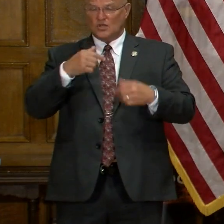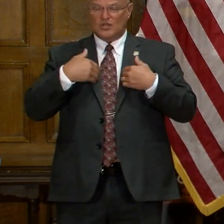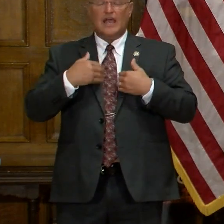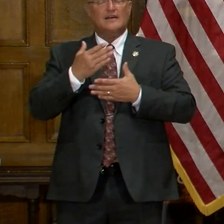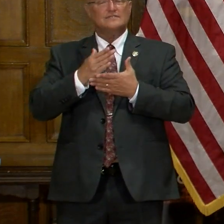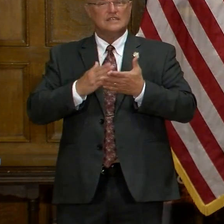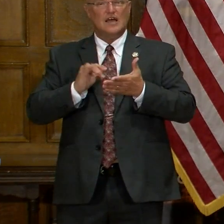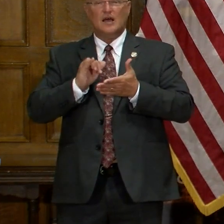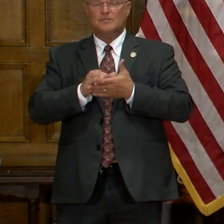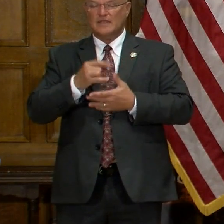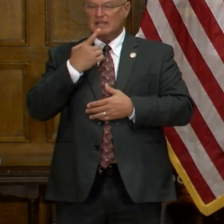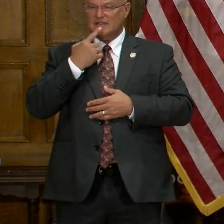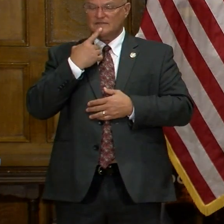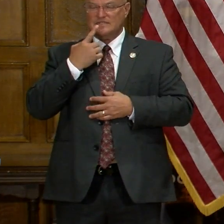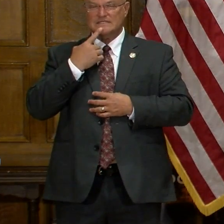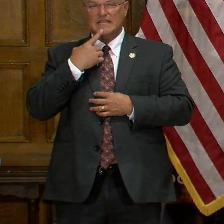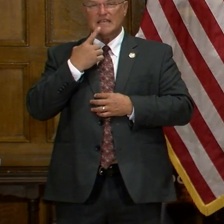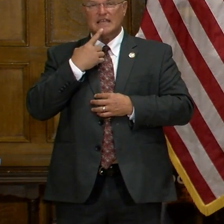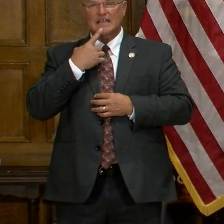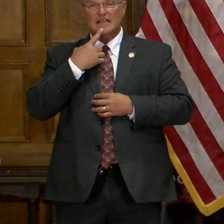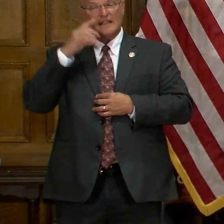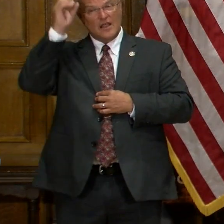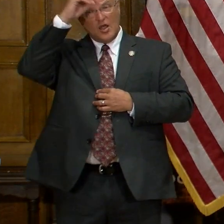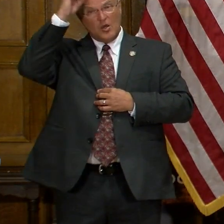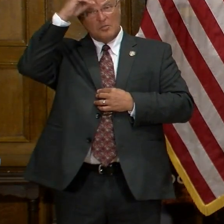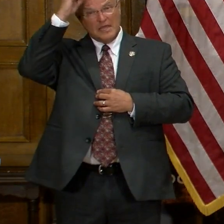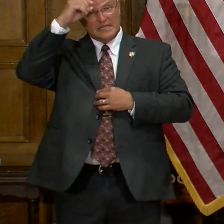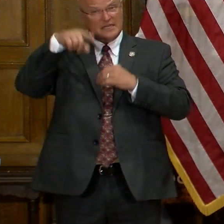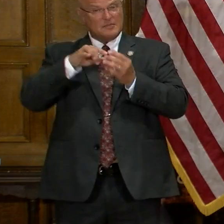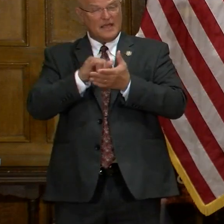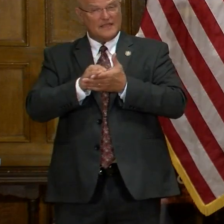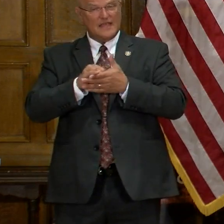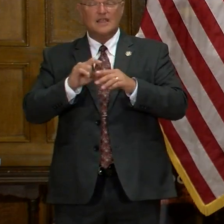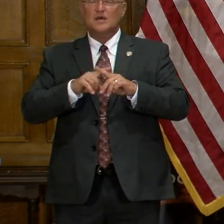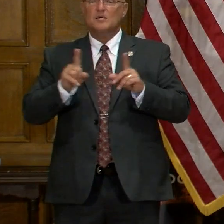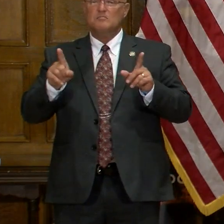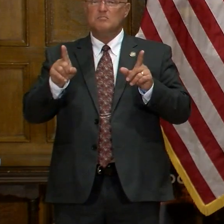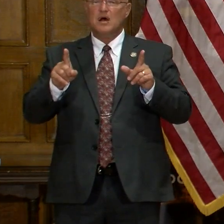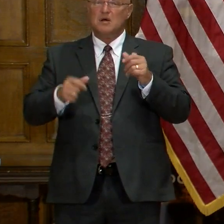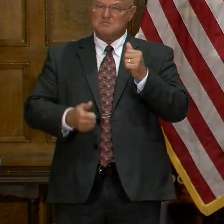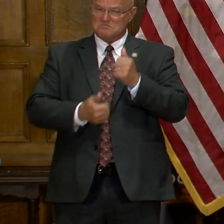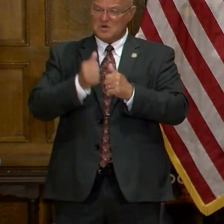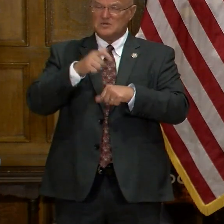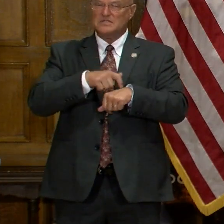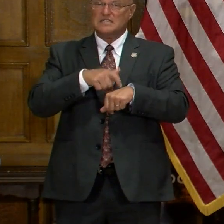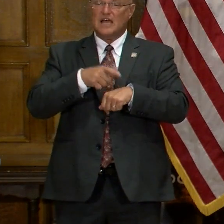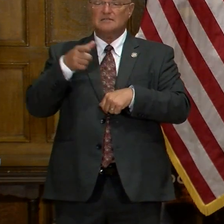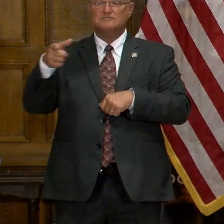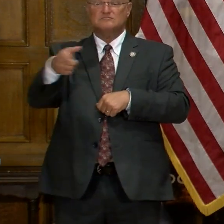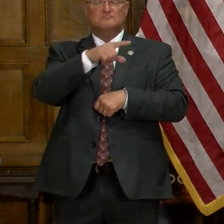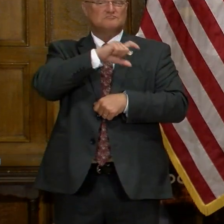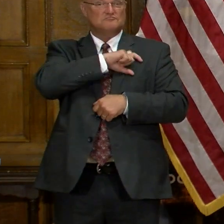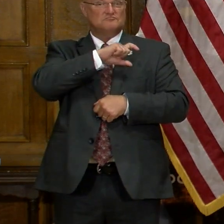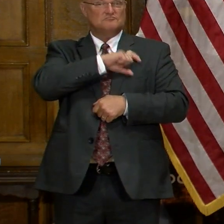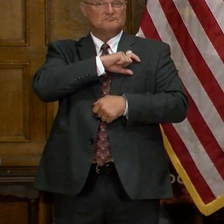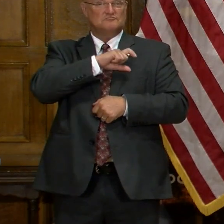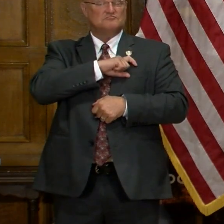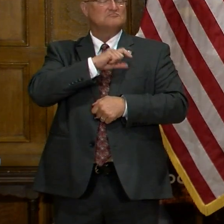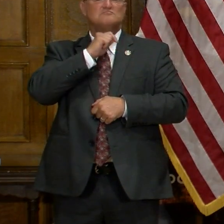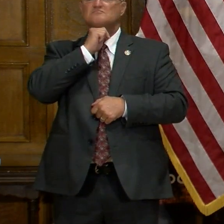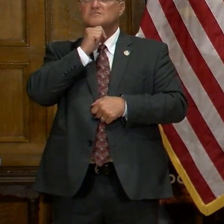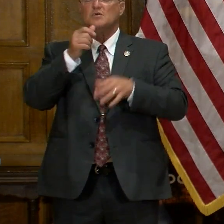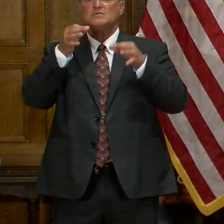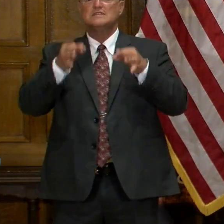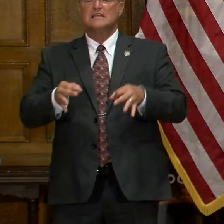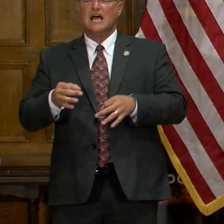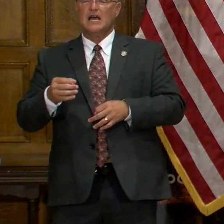have some that have expressed their opinion on the matter, but by and large, they're law enforcement officers. They don't pick and